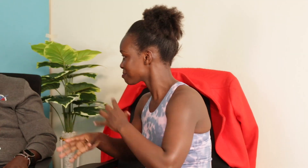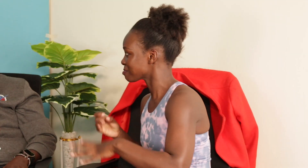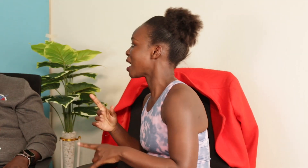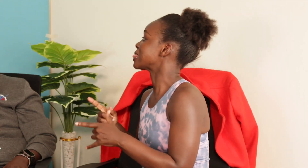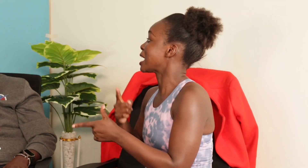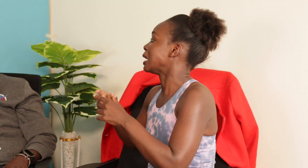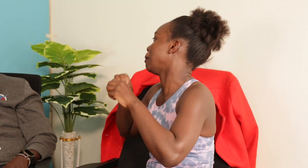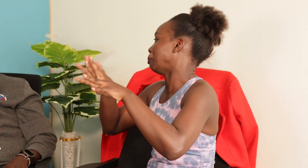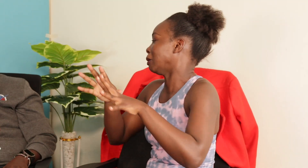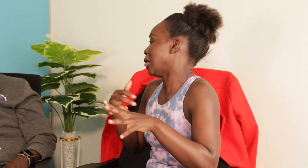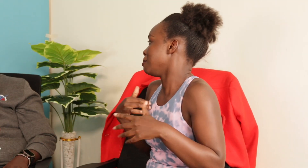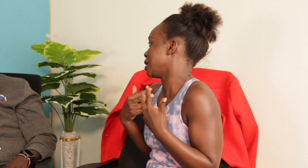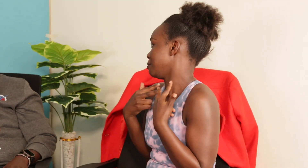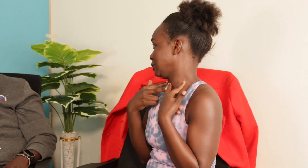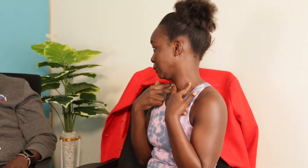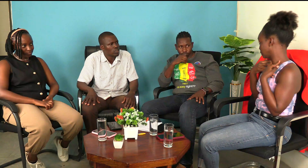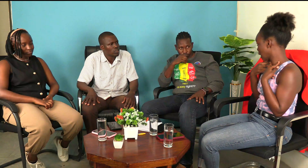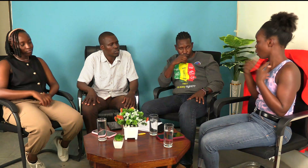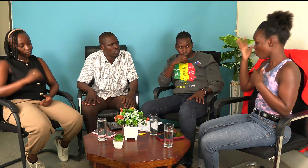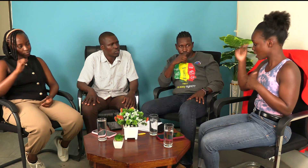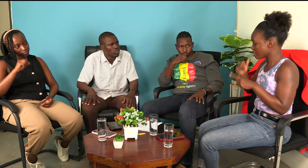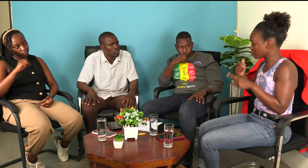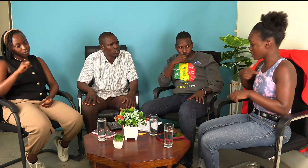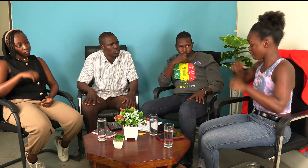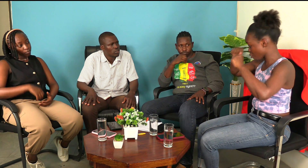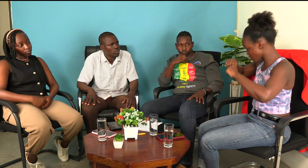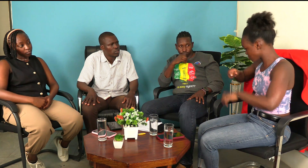as professions are learning signs, we might